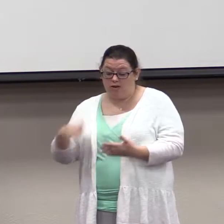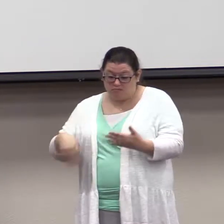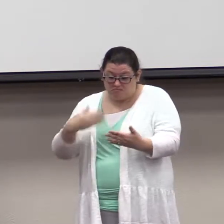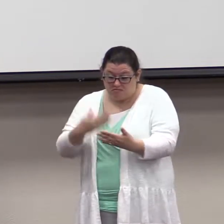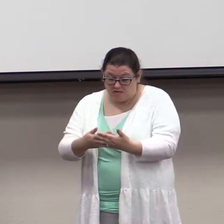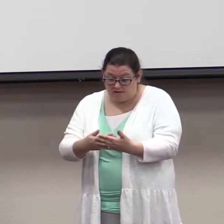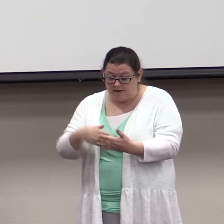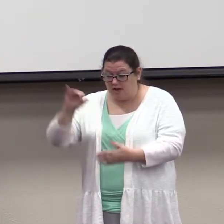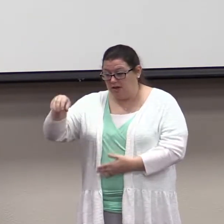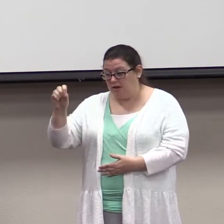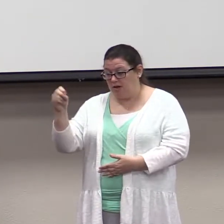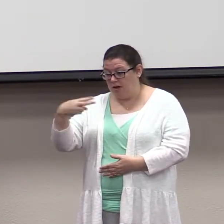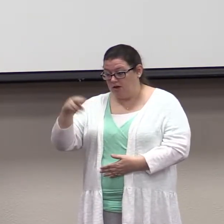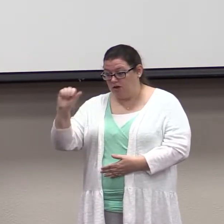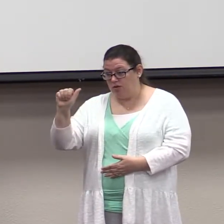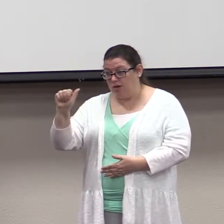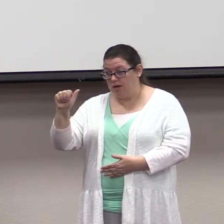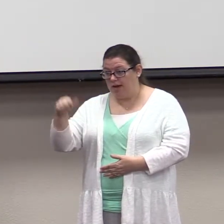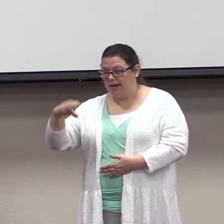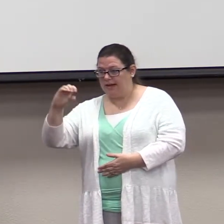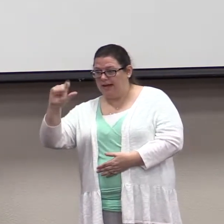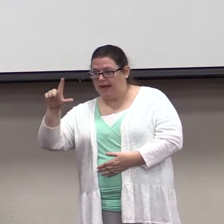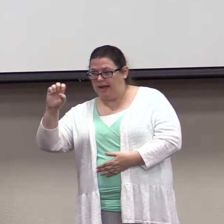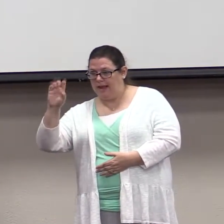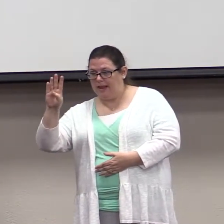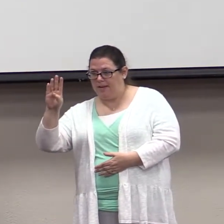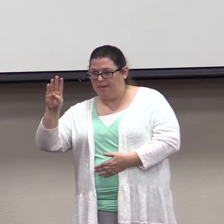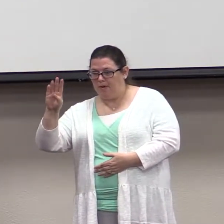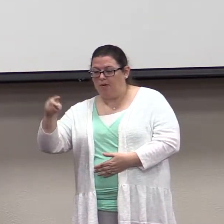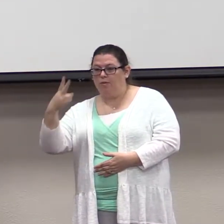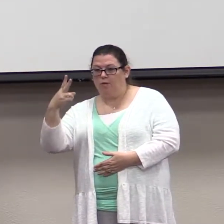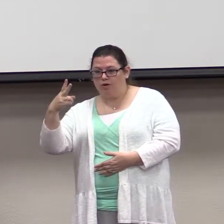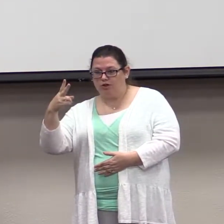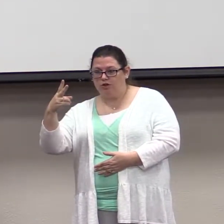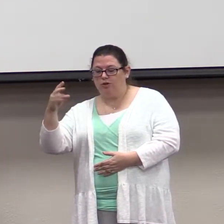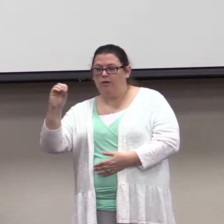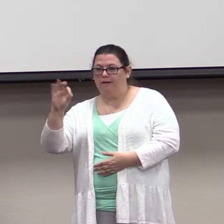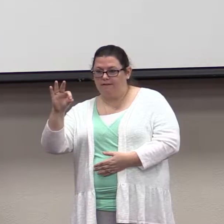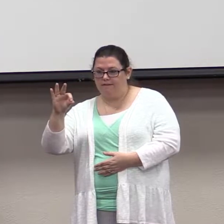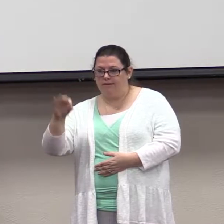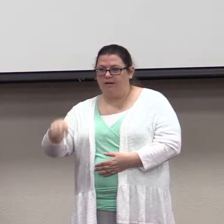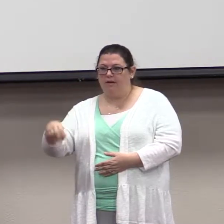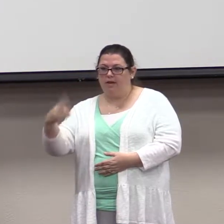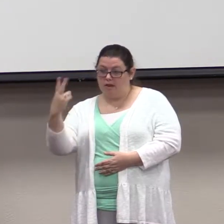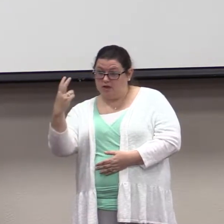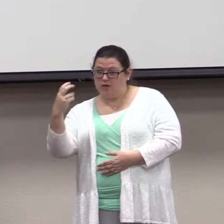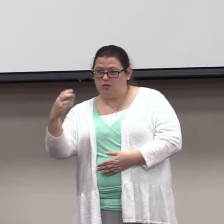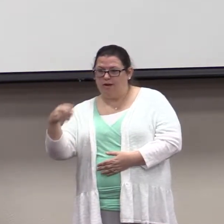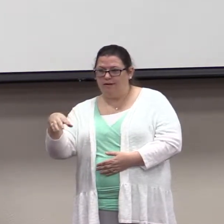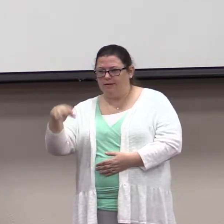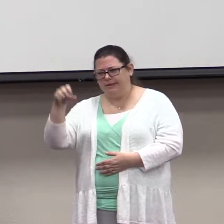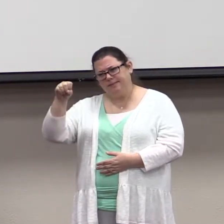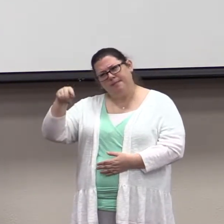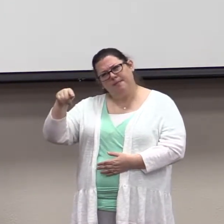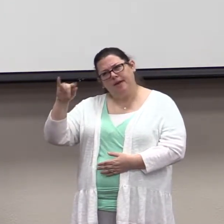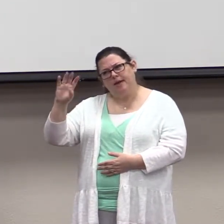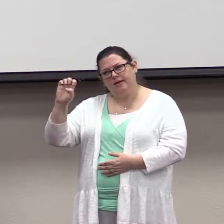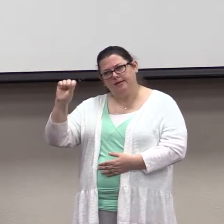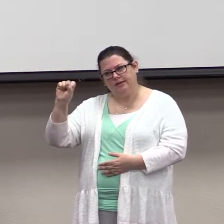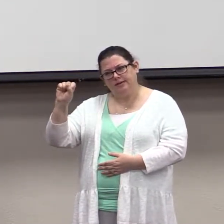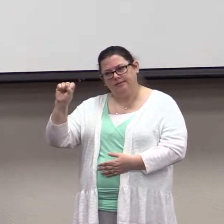12 spies that were sent by Israel into Canaan from Moses and the rest of the congregation in Numbers 13.